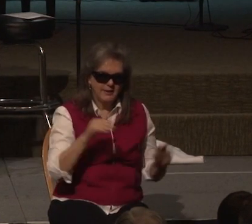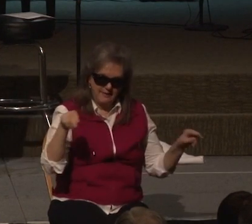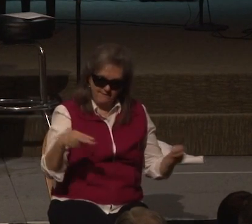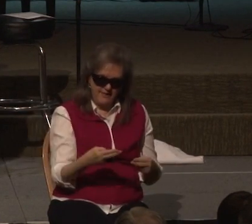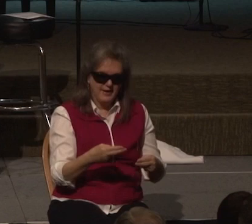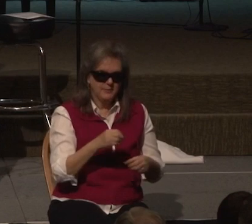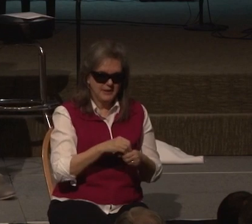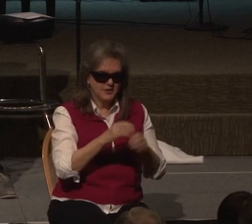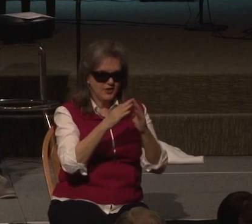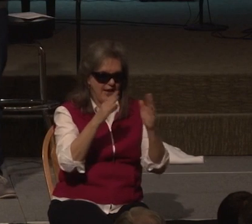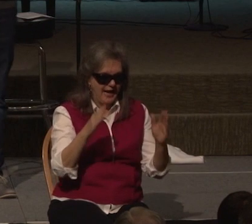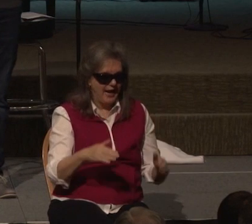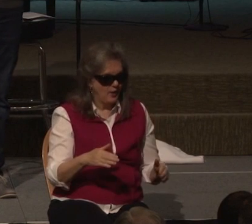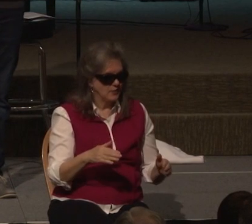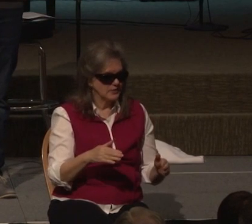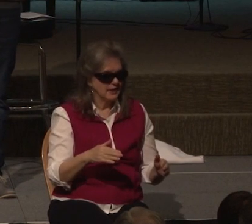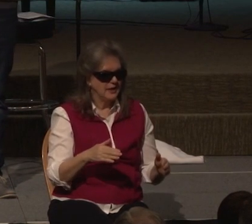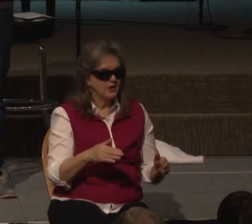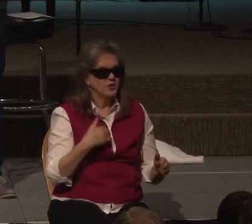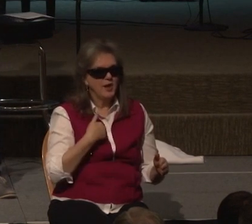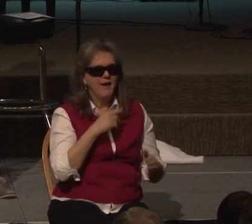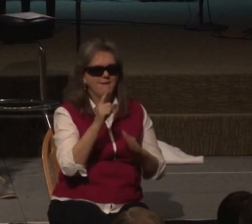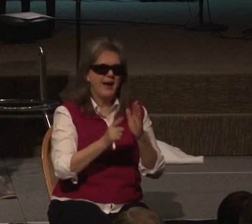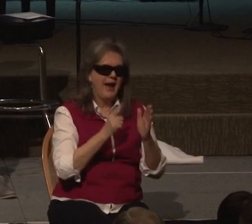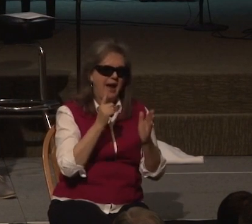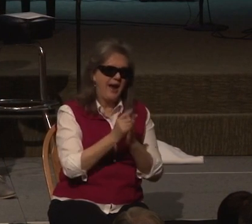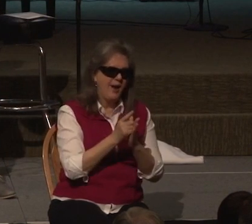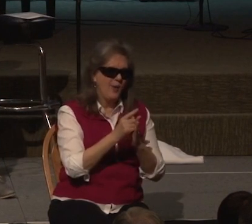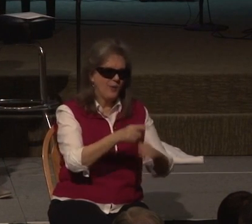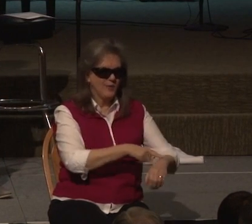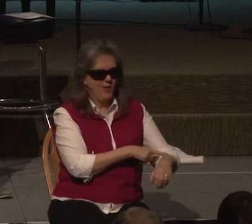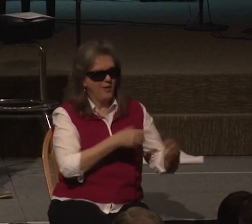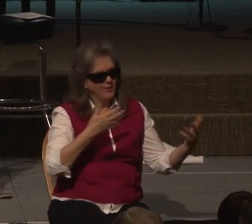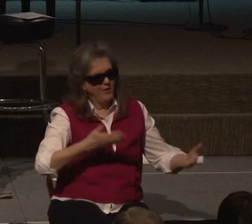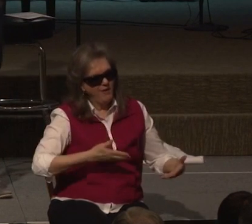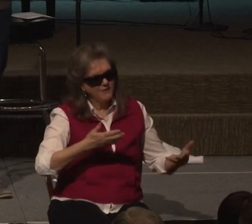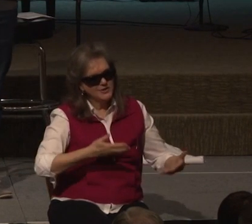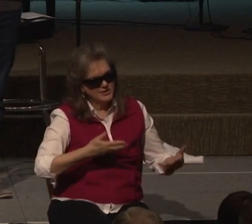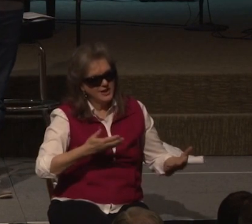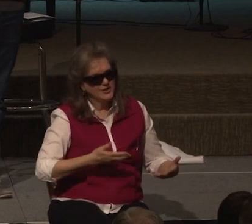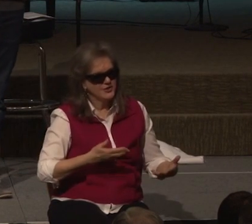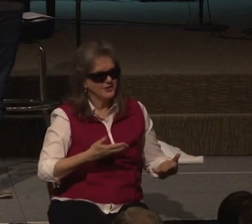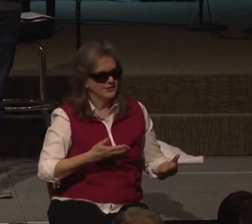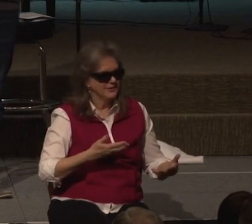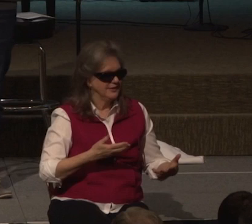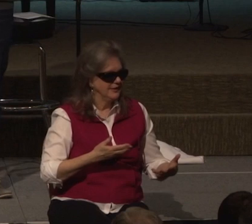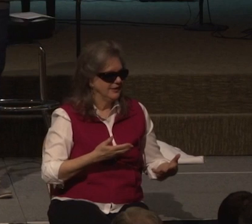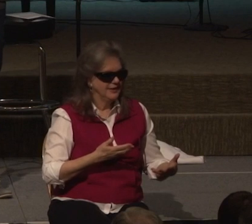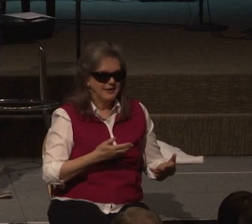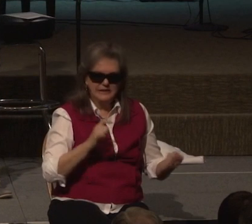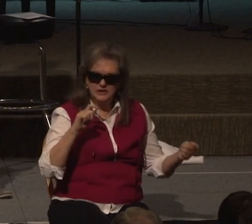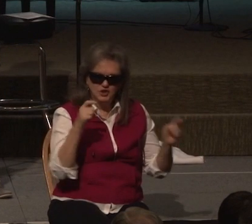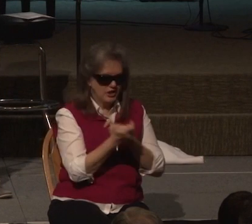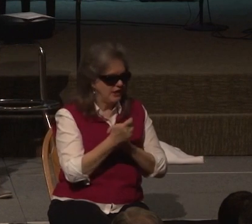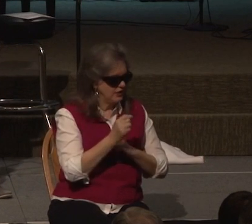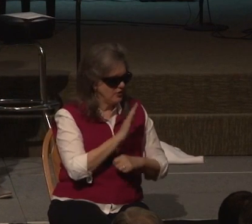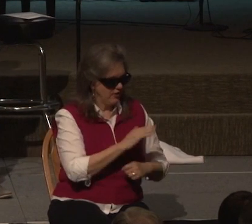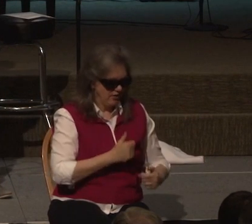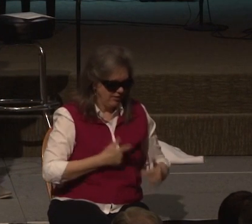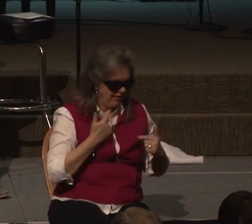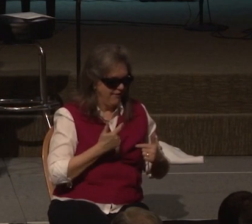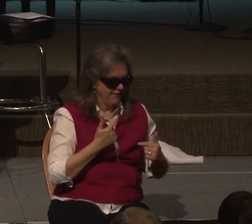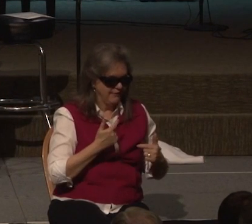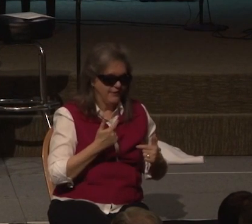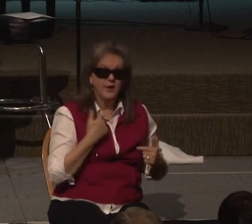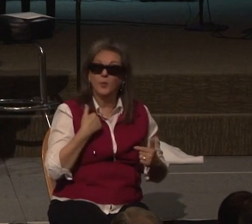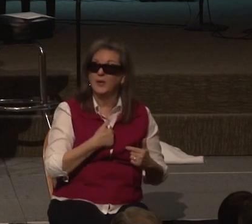the house he was staying to have hours-long conversation. It completely wrecked them. It changed their life, and we have them